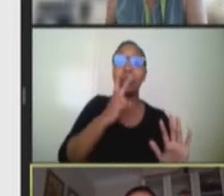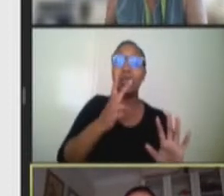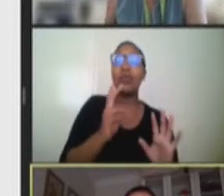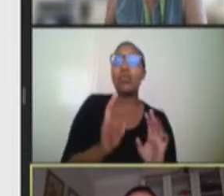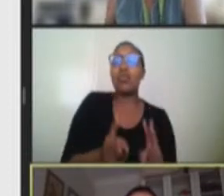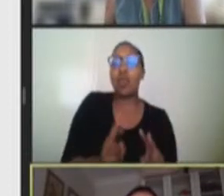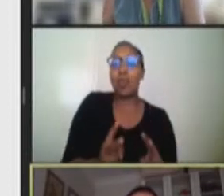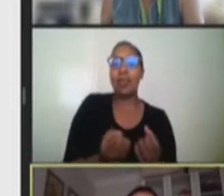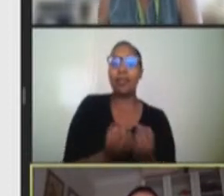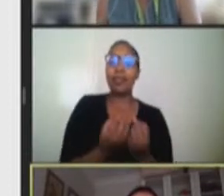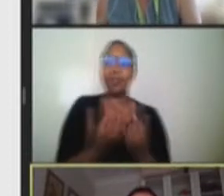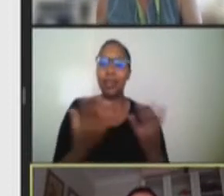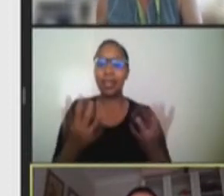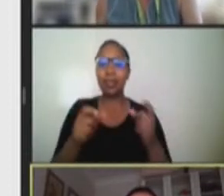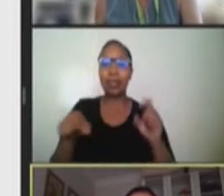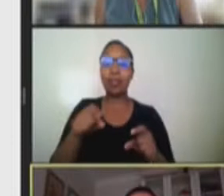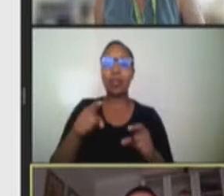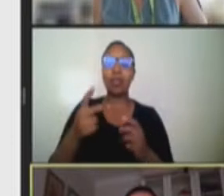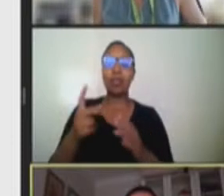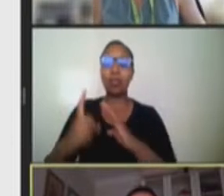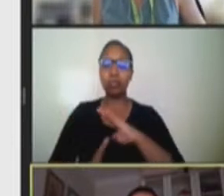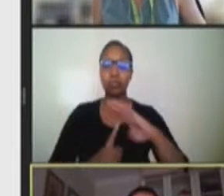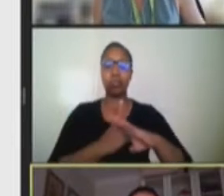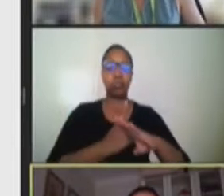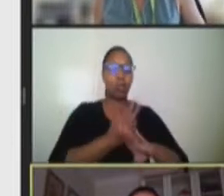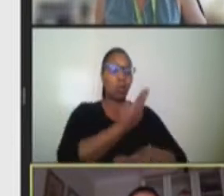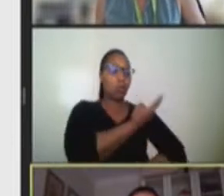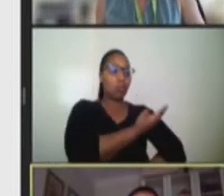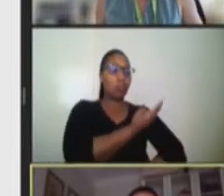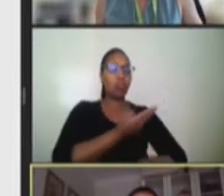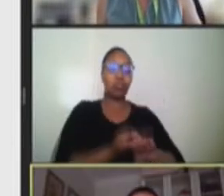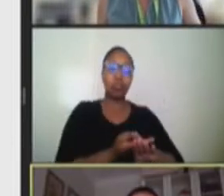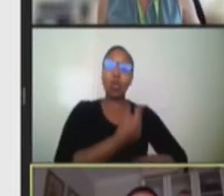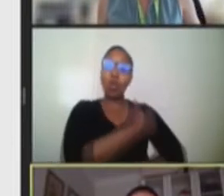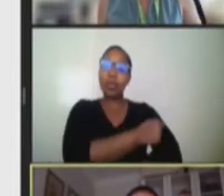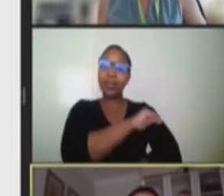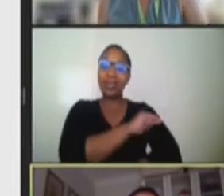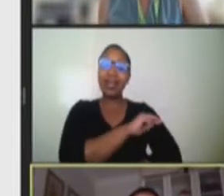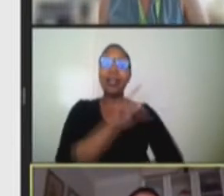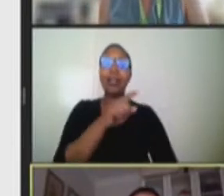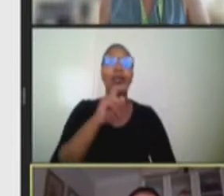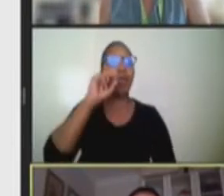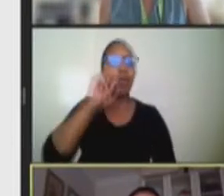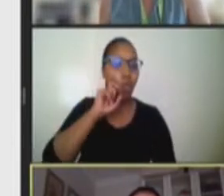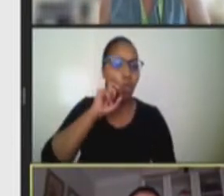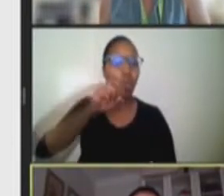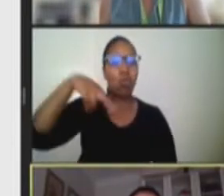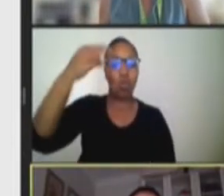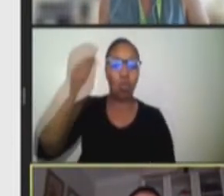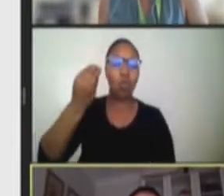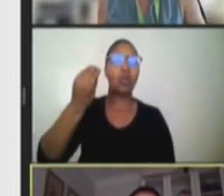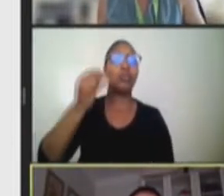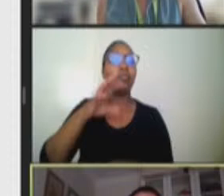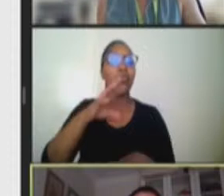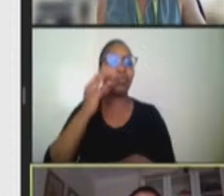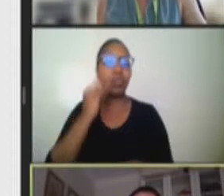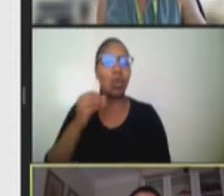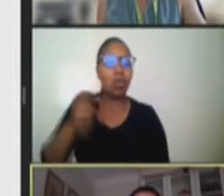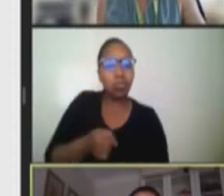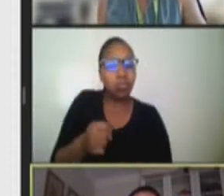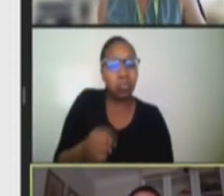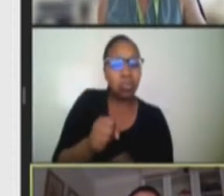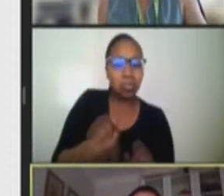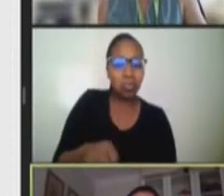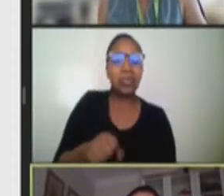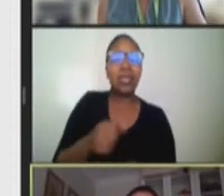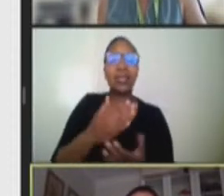admissions in older people. But in this early resurgence in Tshwane, we're seeing most admissions in the 0 to 2-year age group,